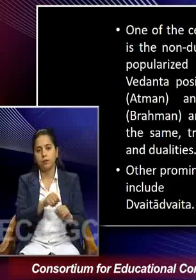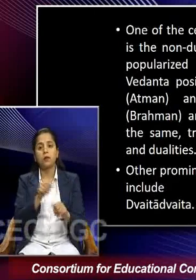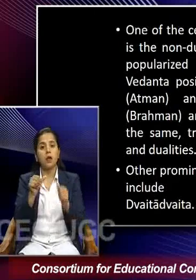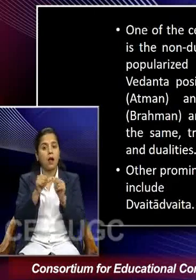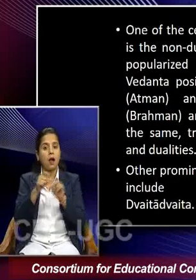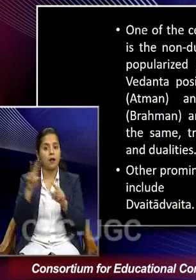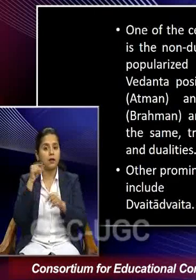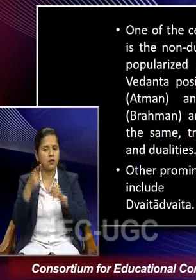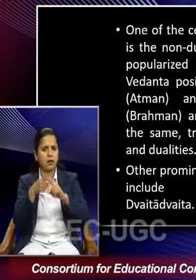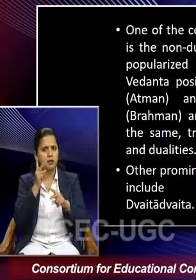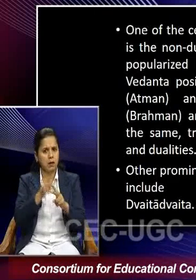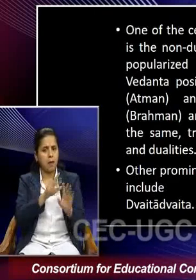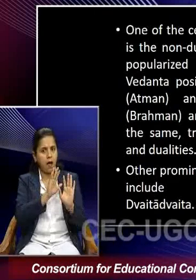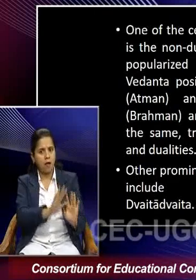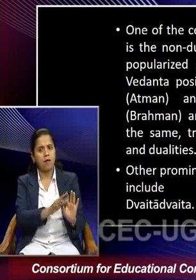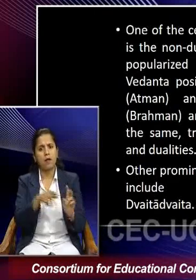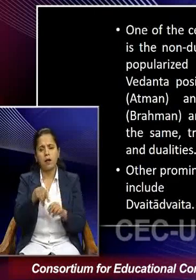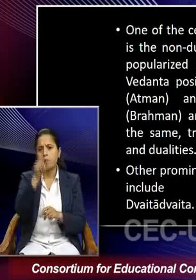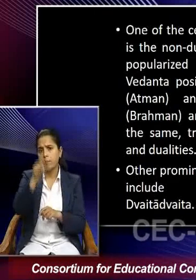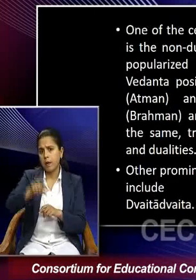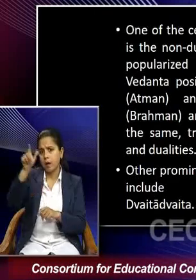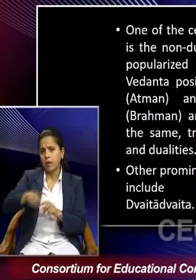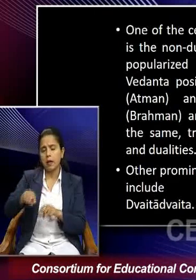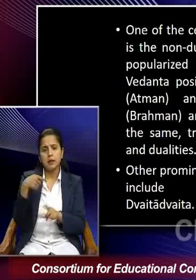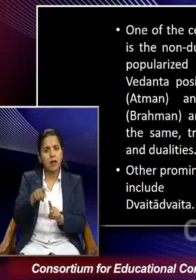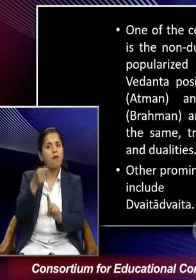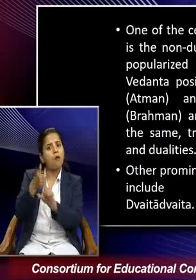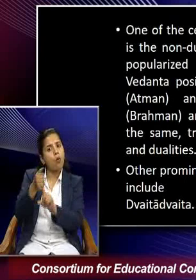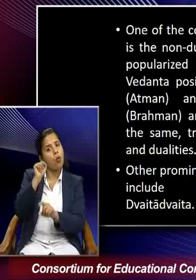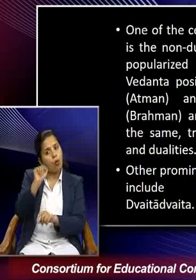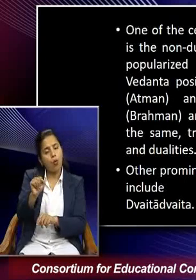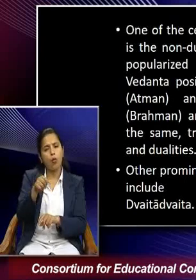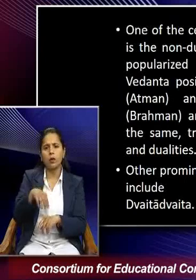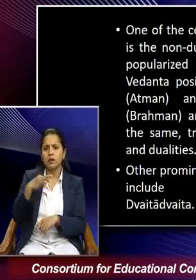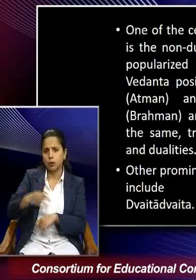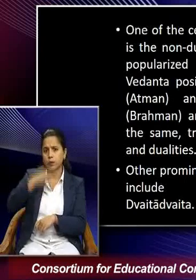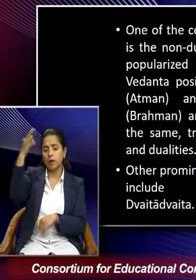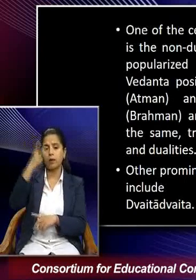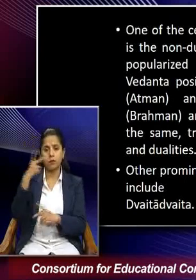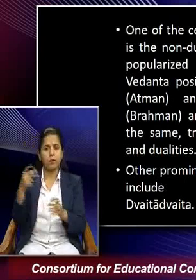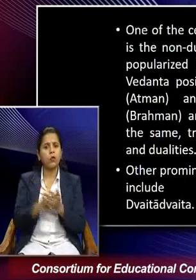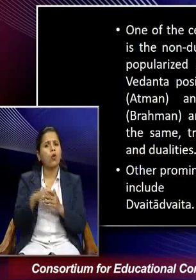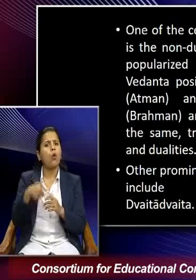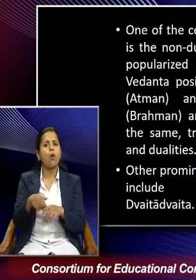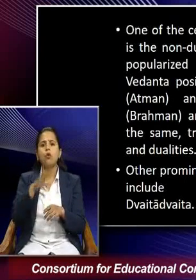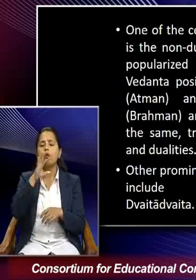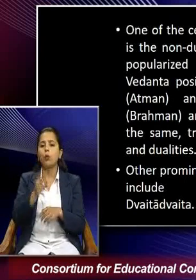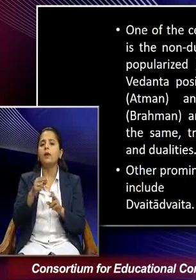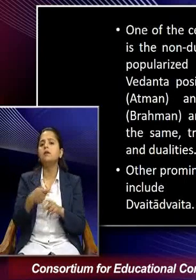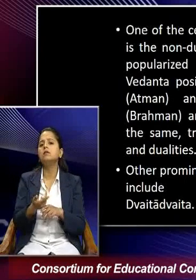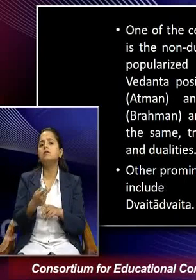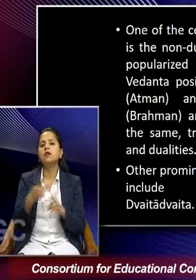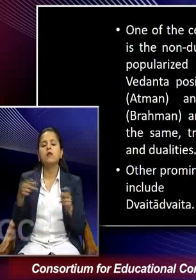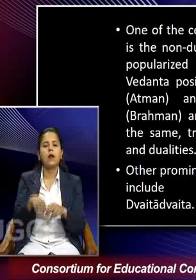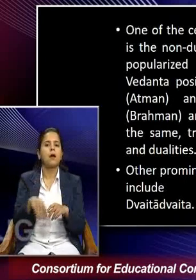Vedanta posits that the individual self, the Atman, and the ultimate reality, that is the